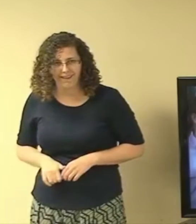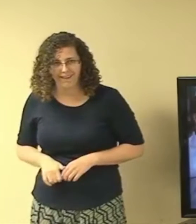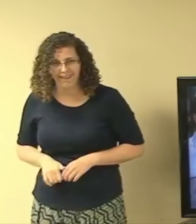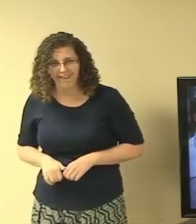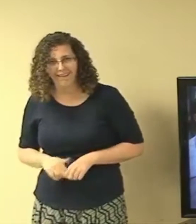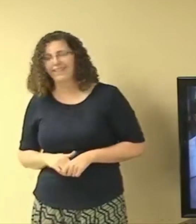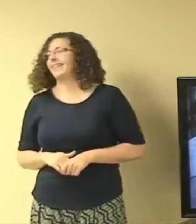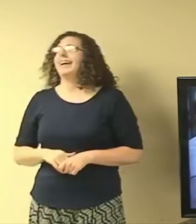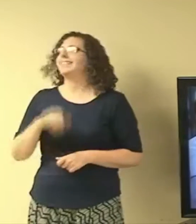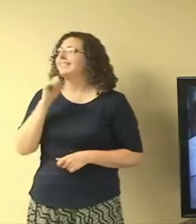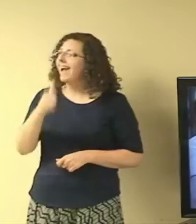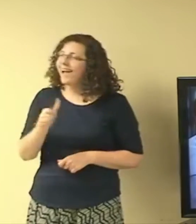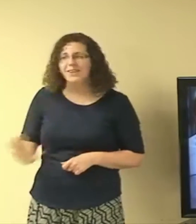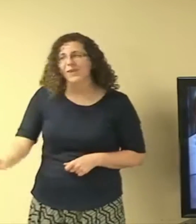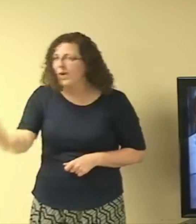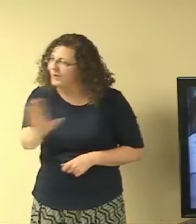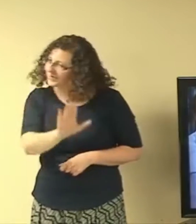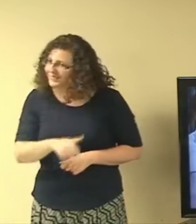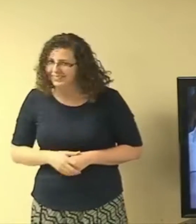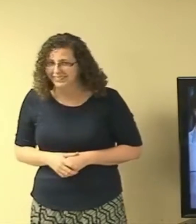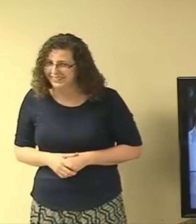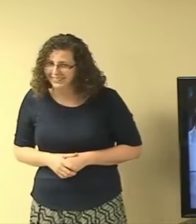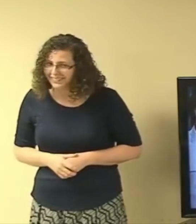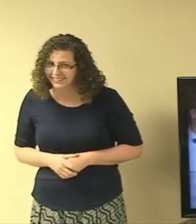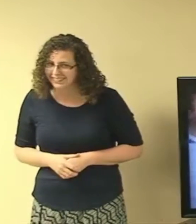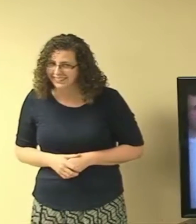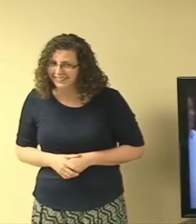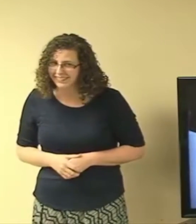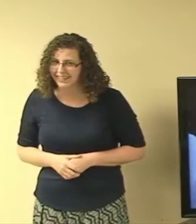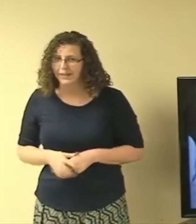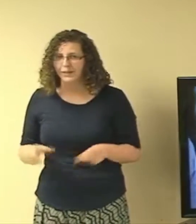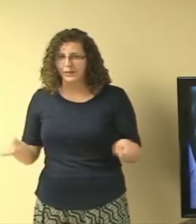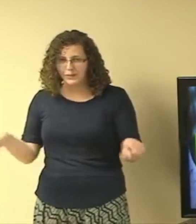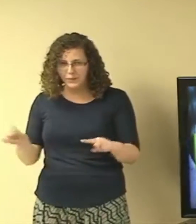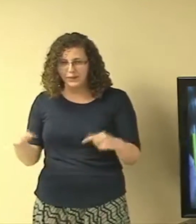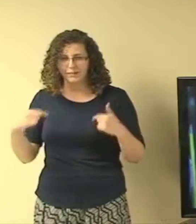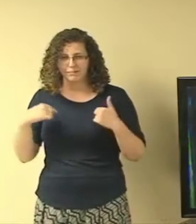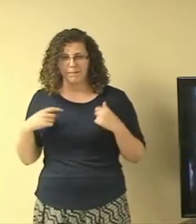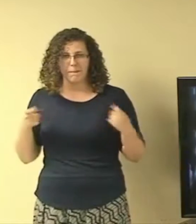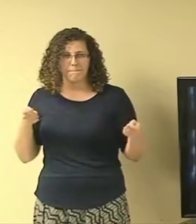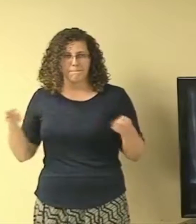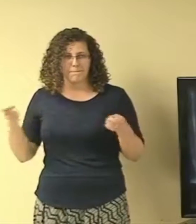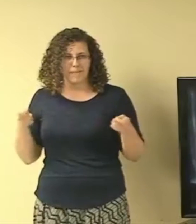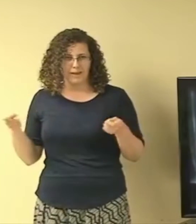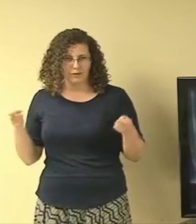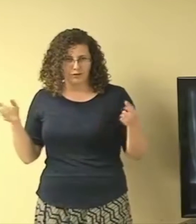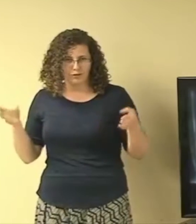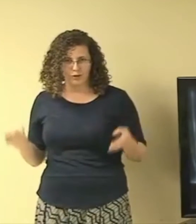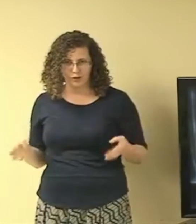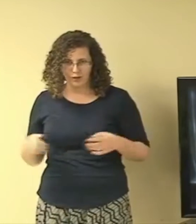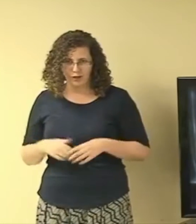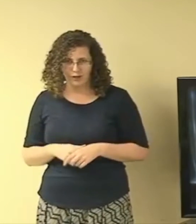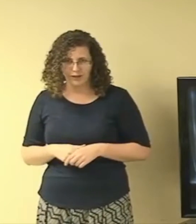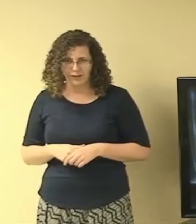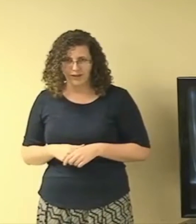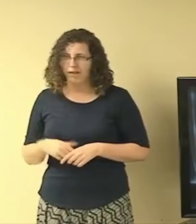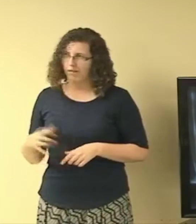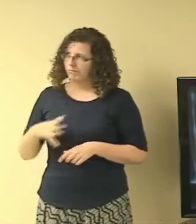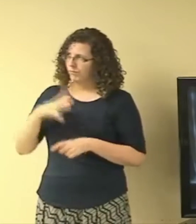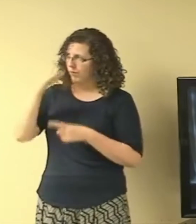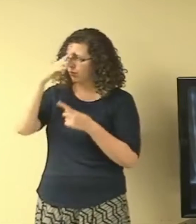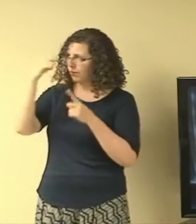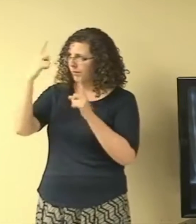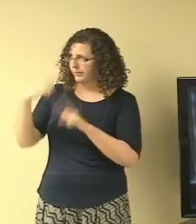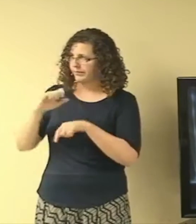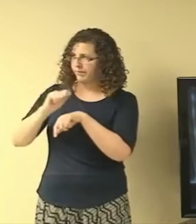It's not yours. You and I are just managers. We have a fiduciary trust responsibility with